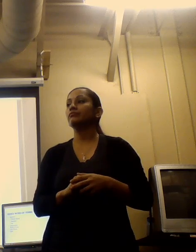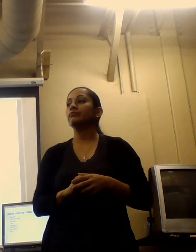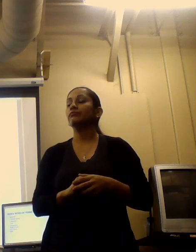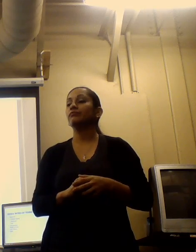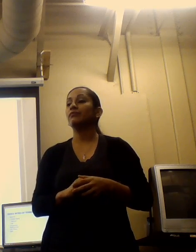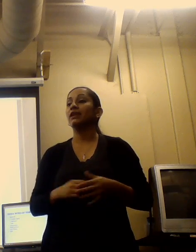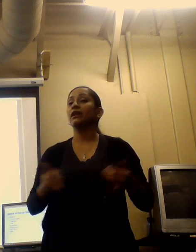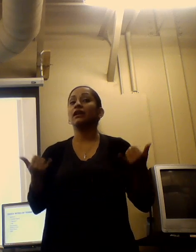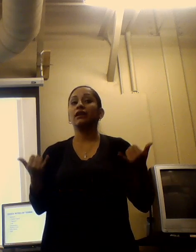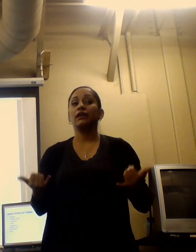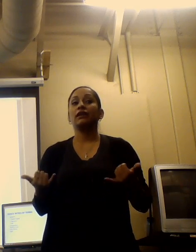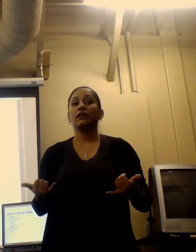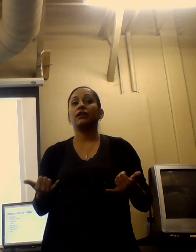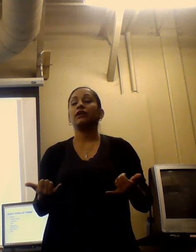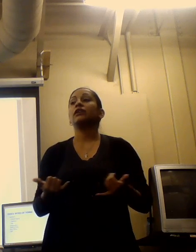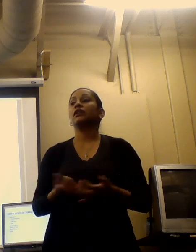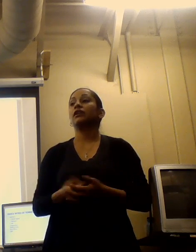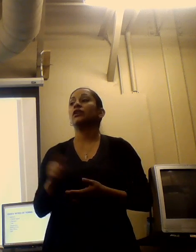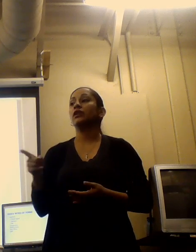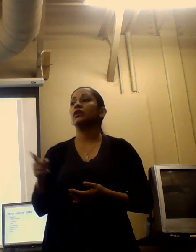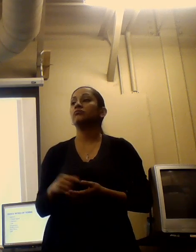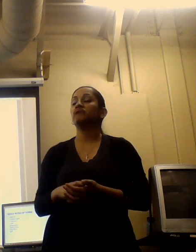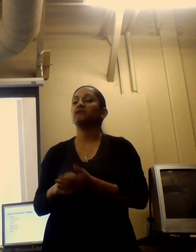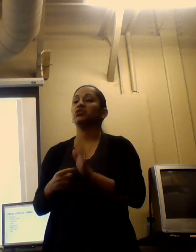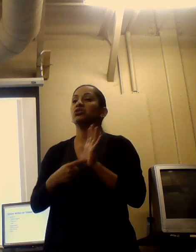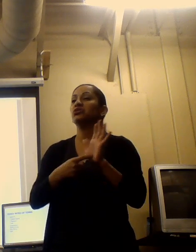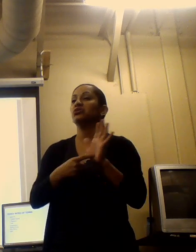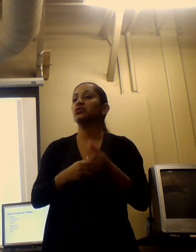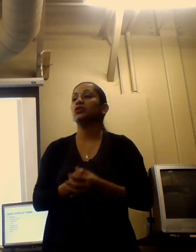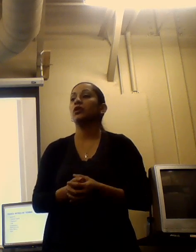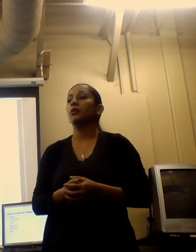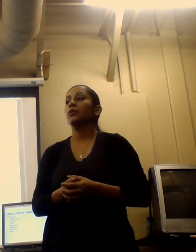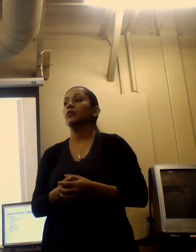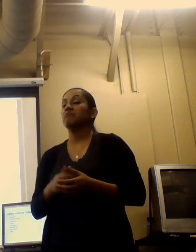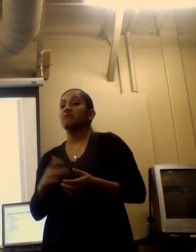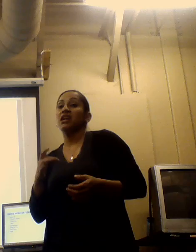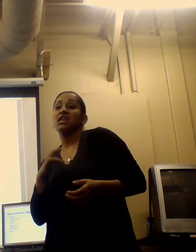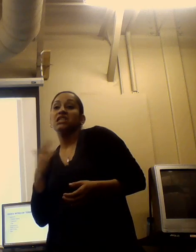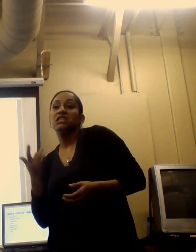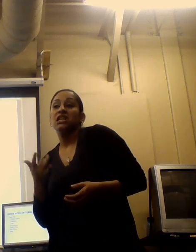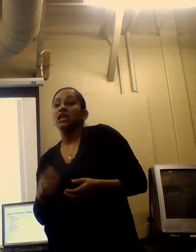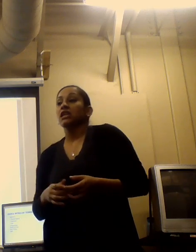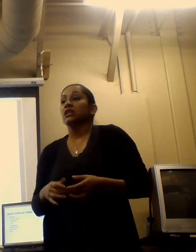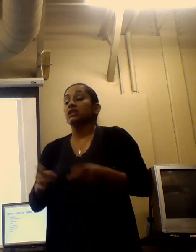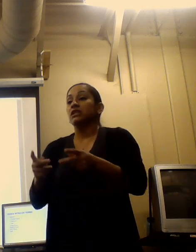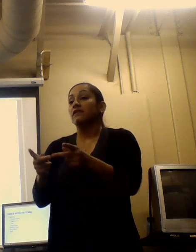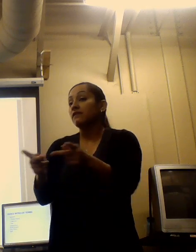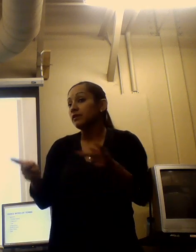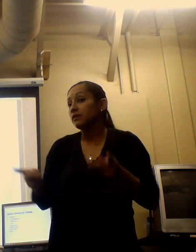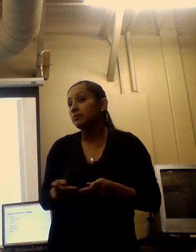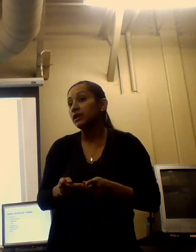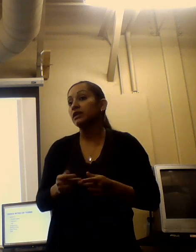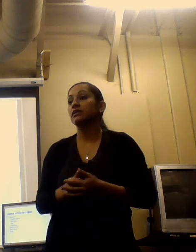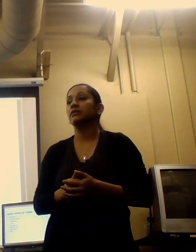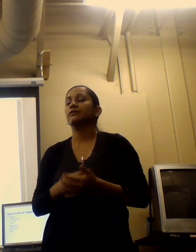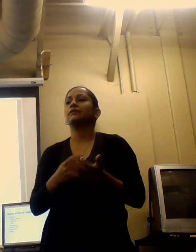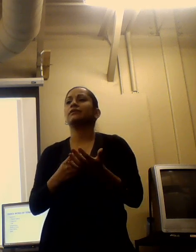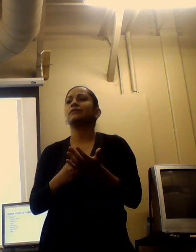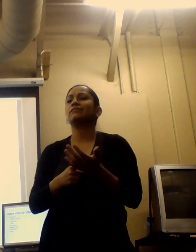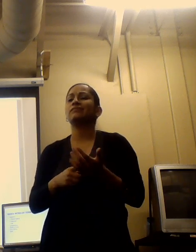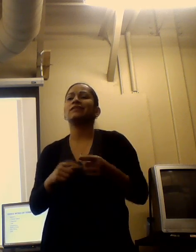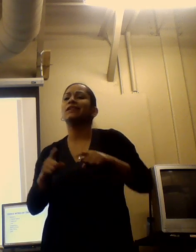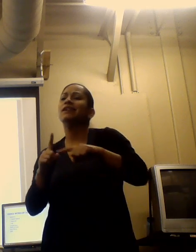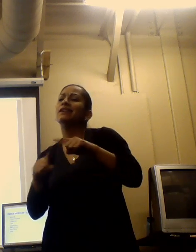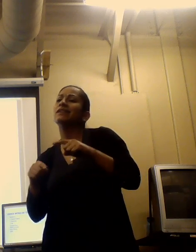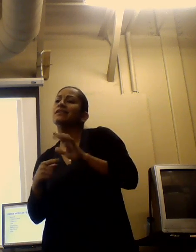porch. Sense of place. Here's a house. Can't tell about, an artist residence if you don't show it. So